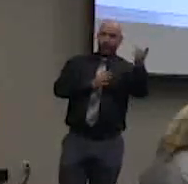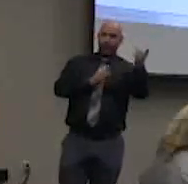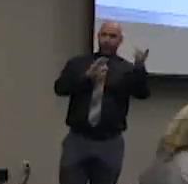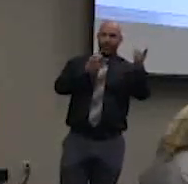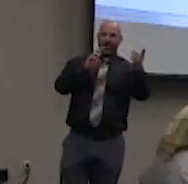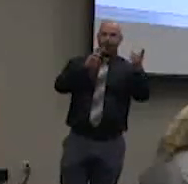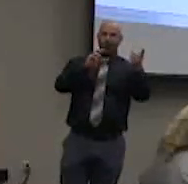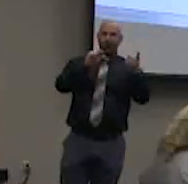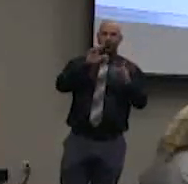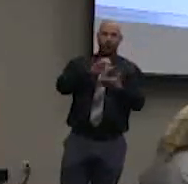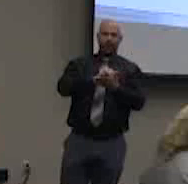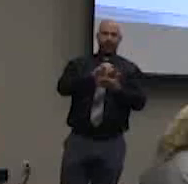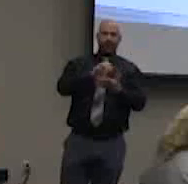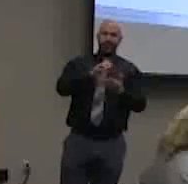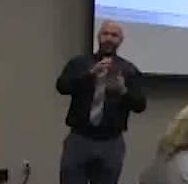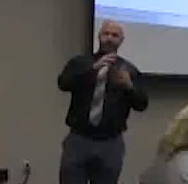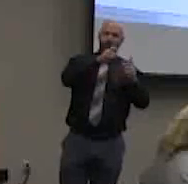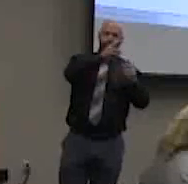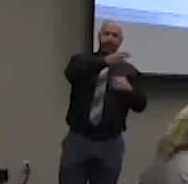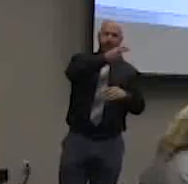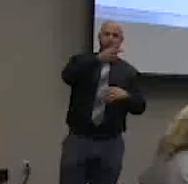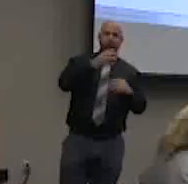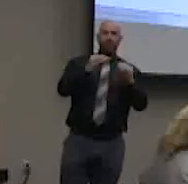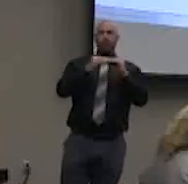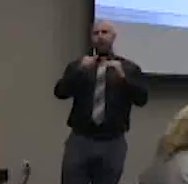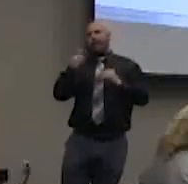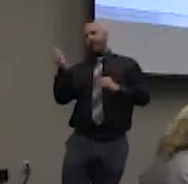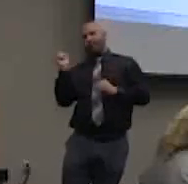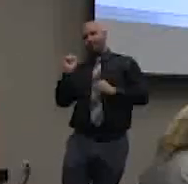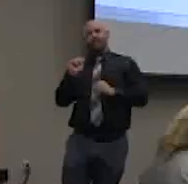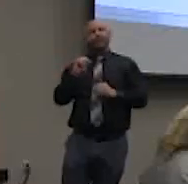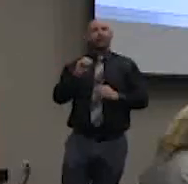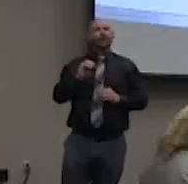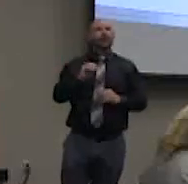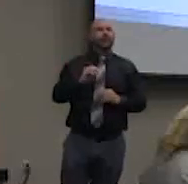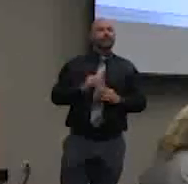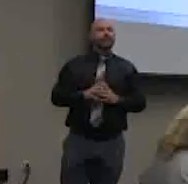The number of those in that race who can tell me the exact number of days left.